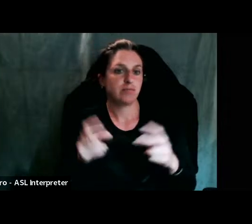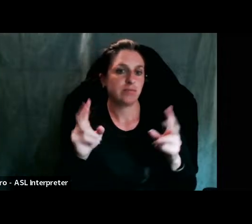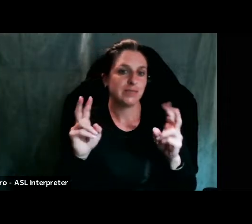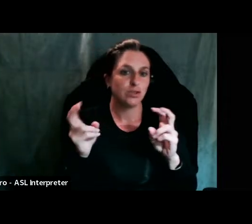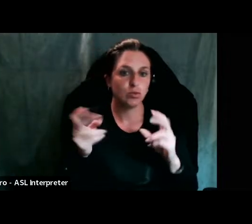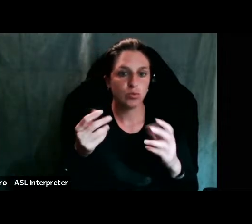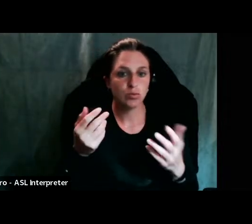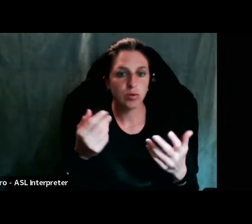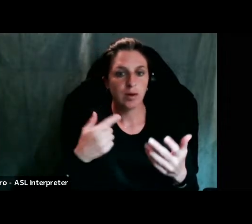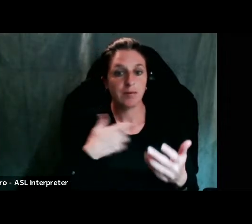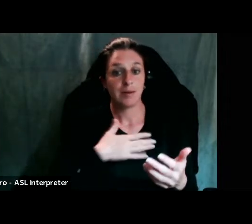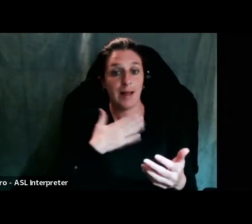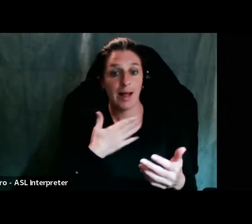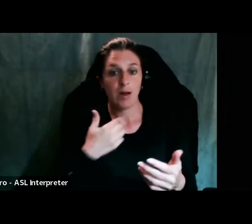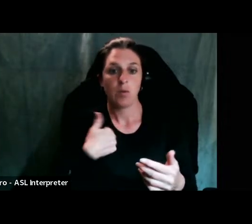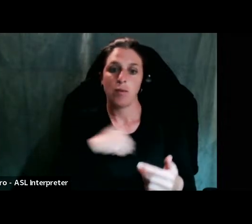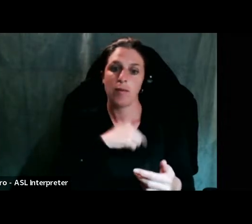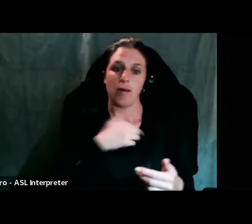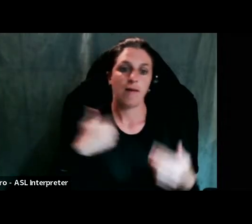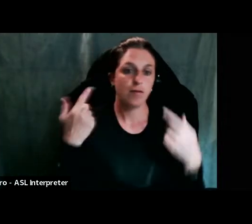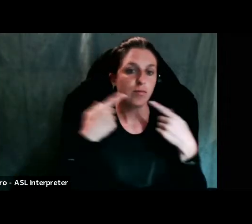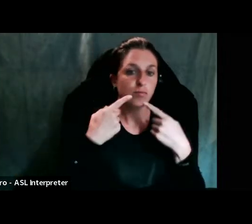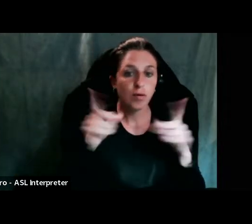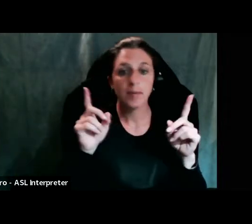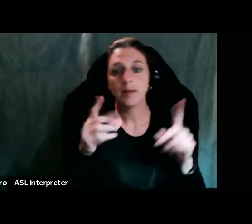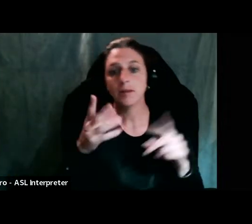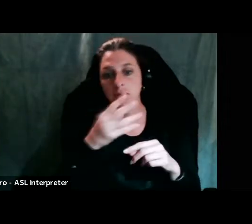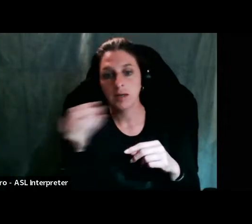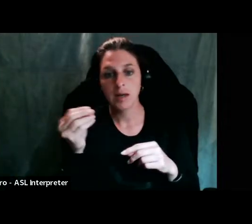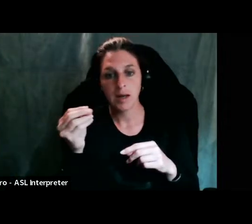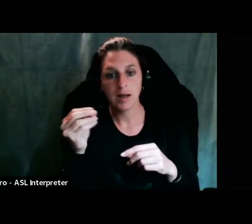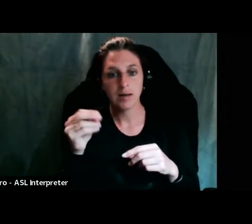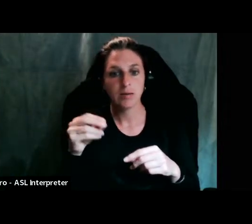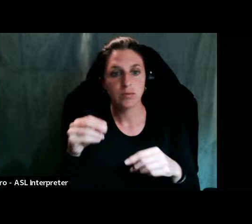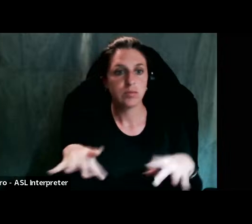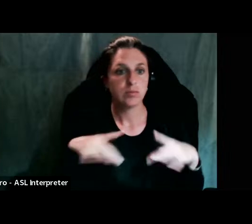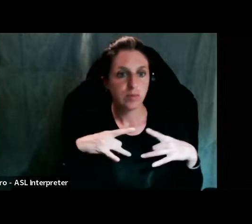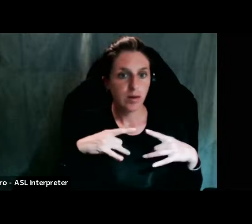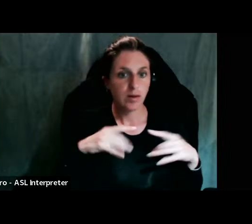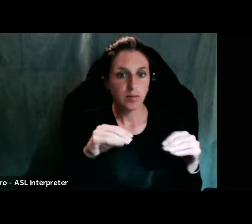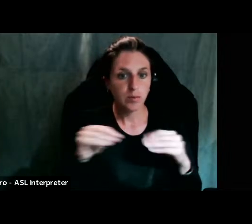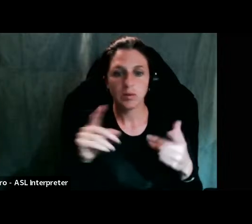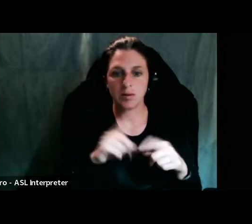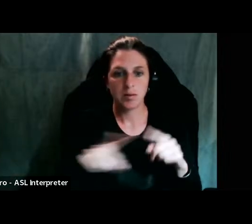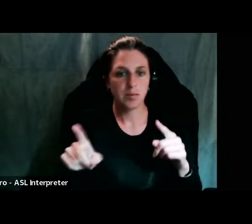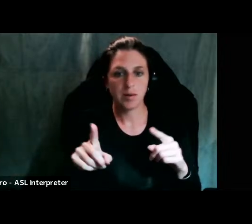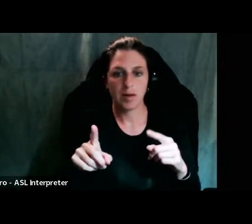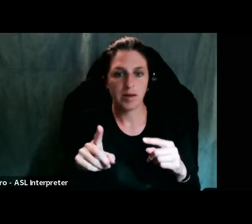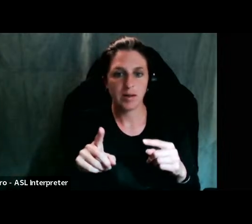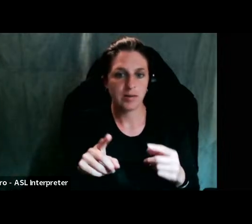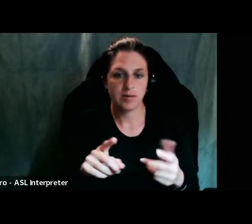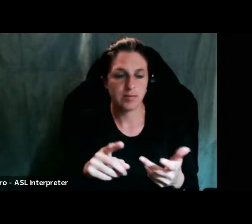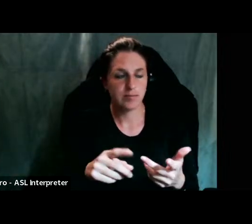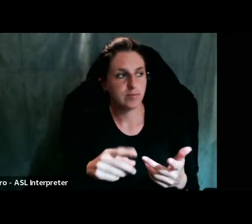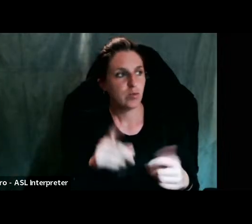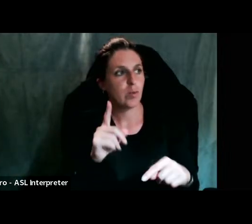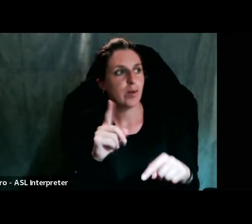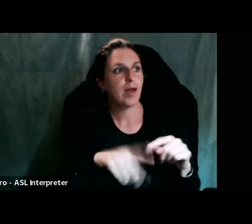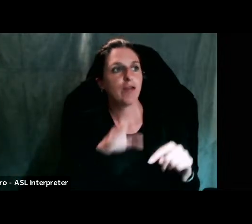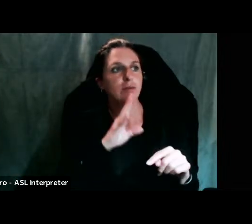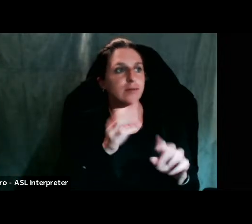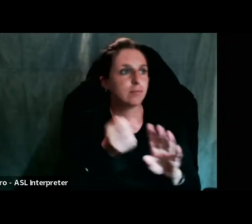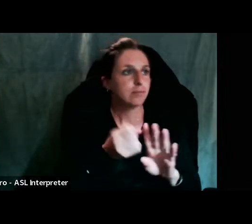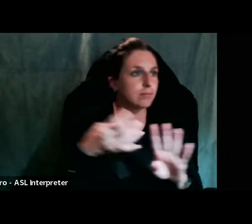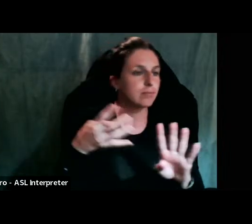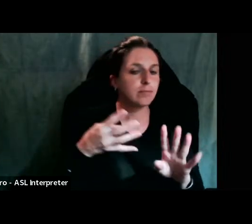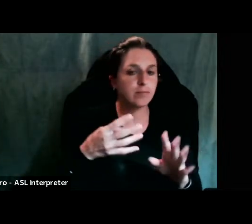but words just aren't cutting it. It's difficult in our society. So anyway, I don't mean to be